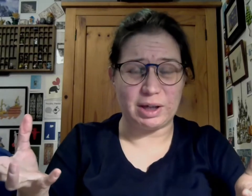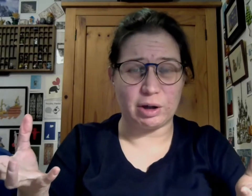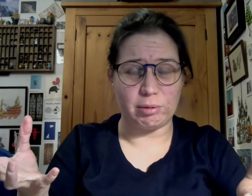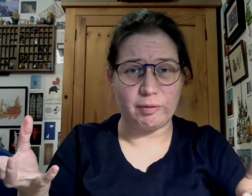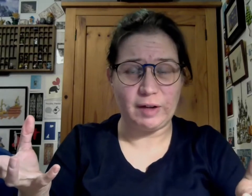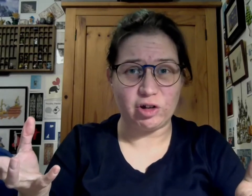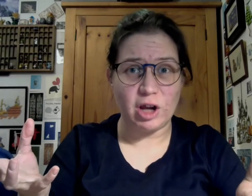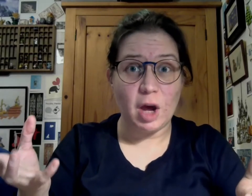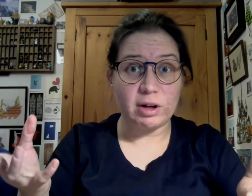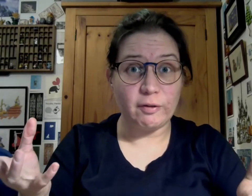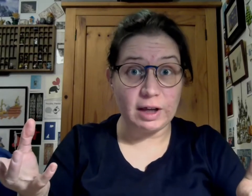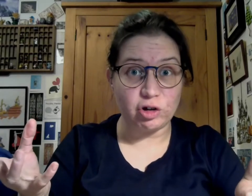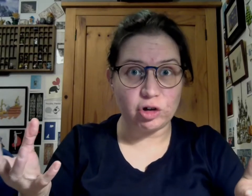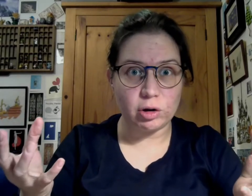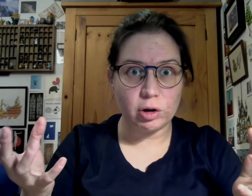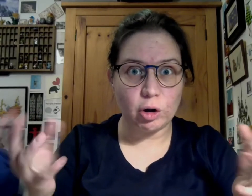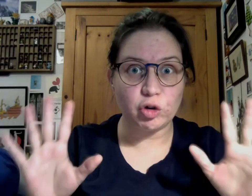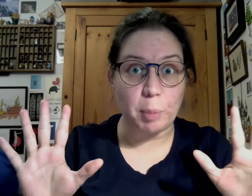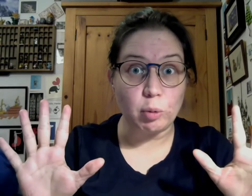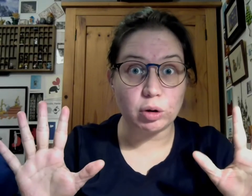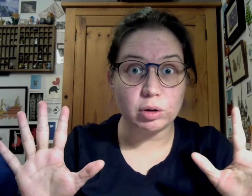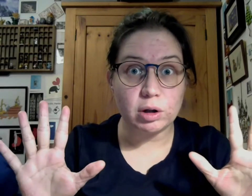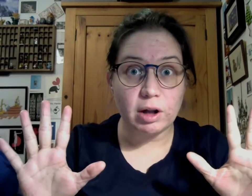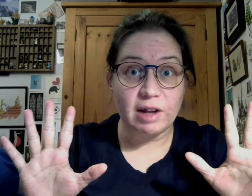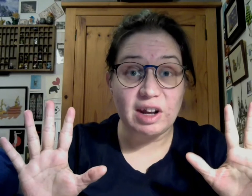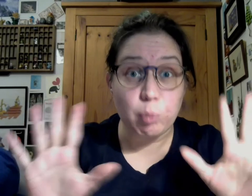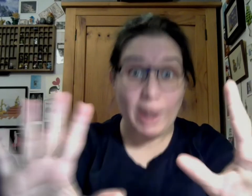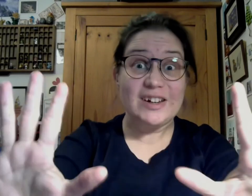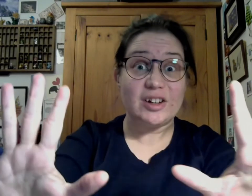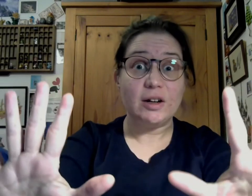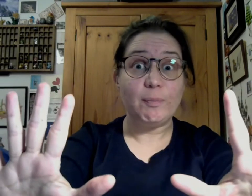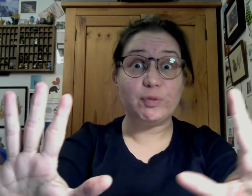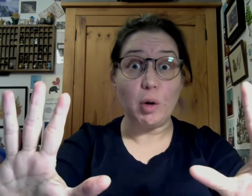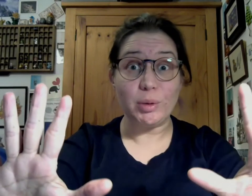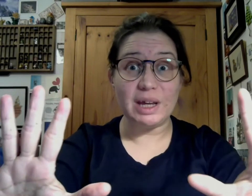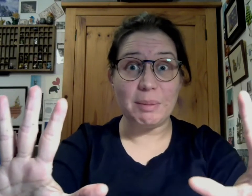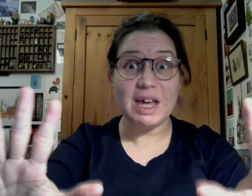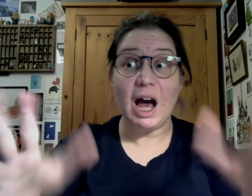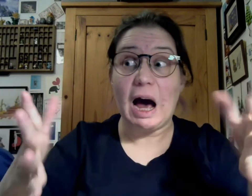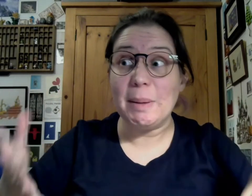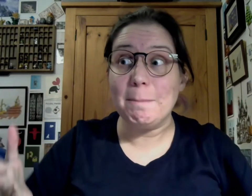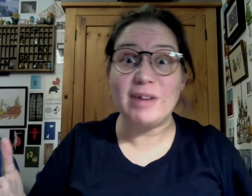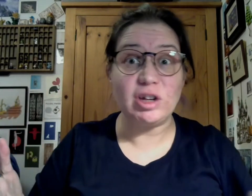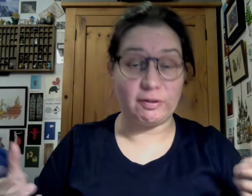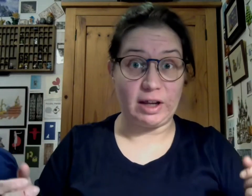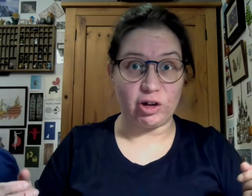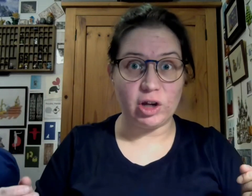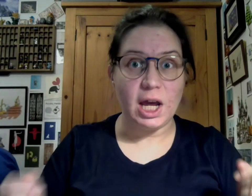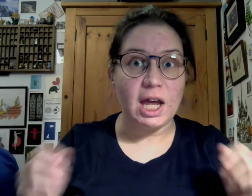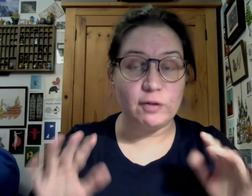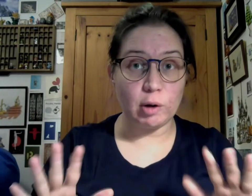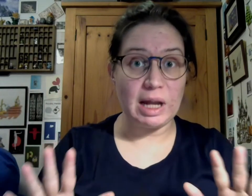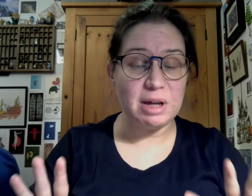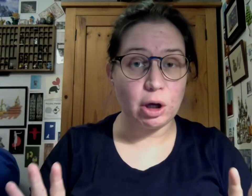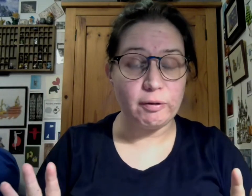big golden fish when the fish spoke and said, Wait! Don't eat me! I'm a magic fish! If you let me go